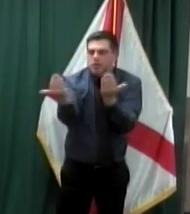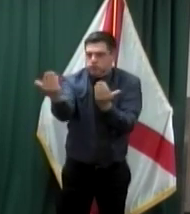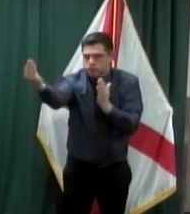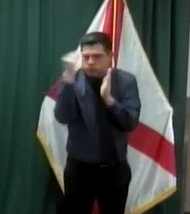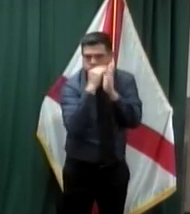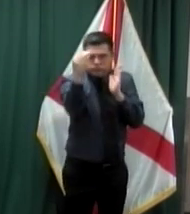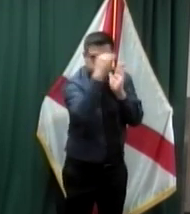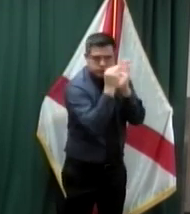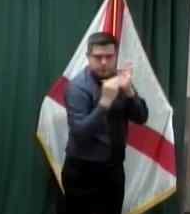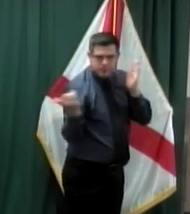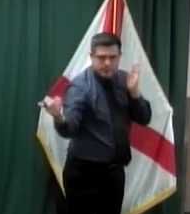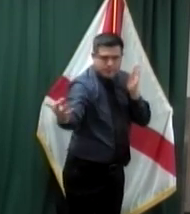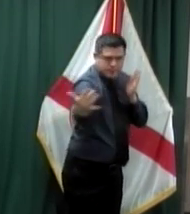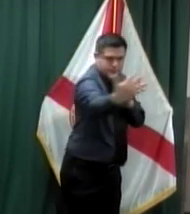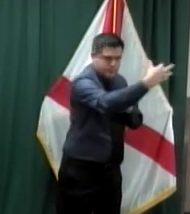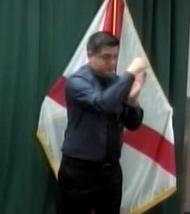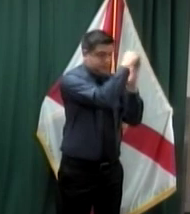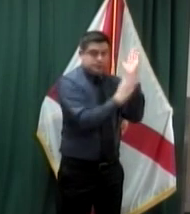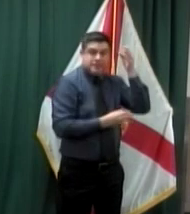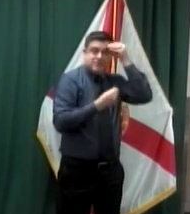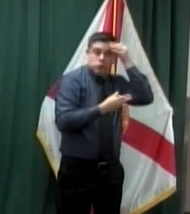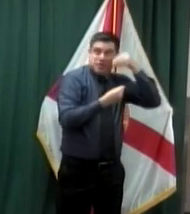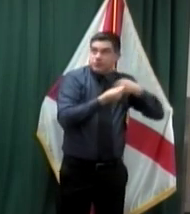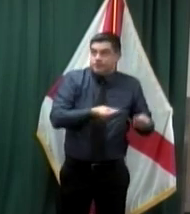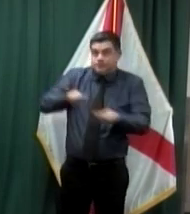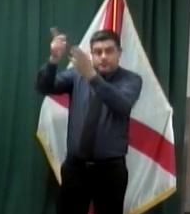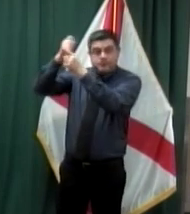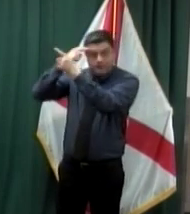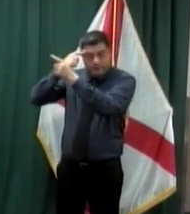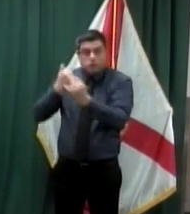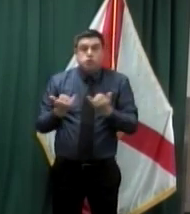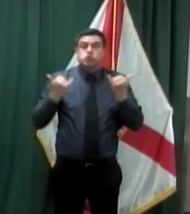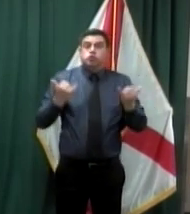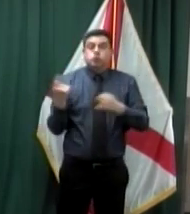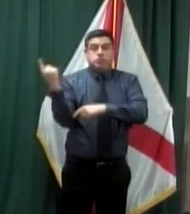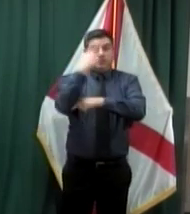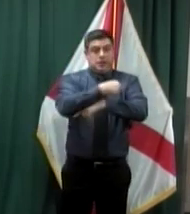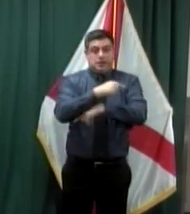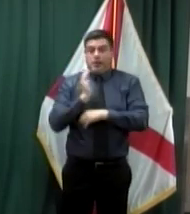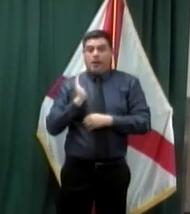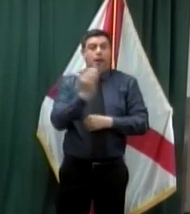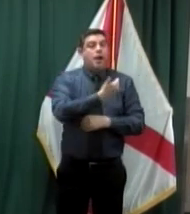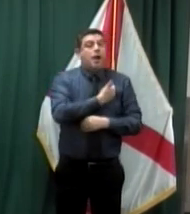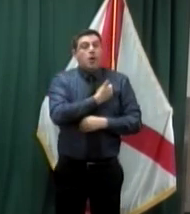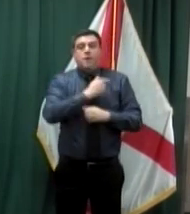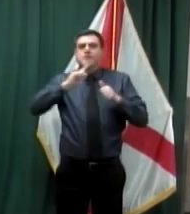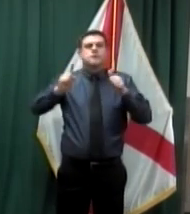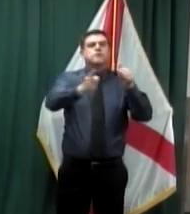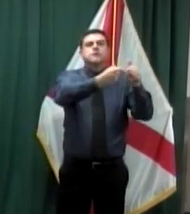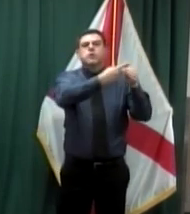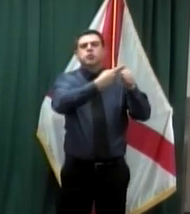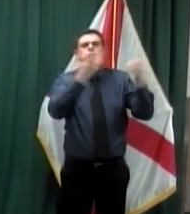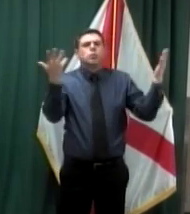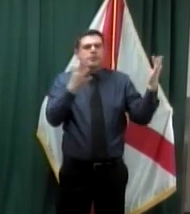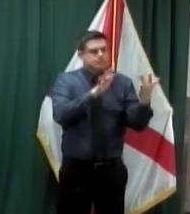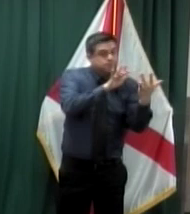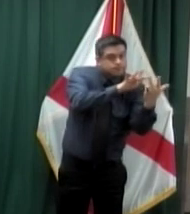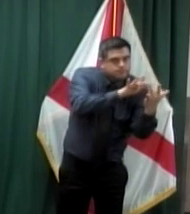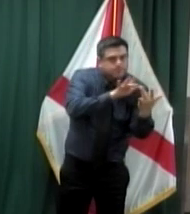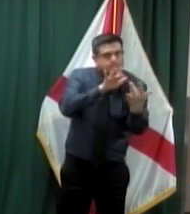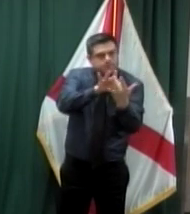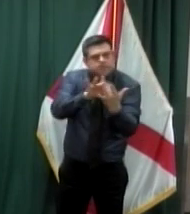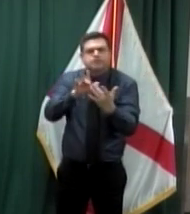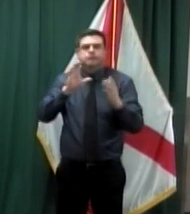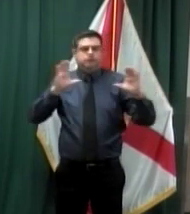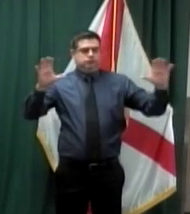of multiple outreach missions to faith leaders. We had over 45 faith leaders on